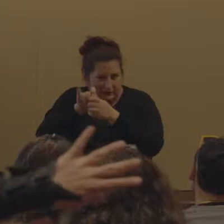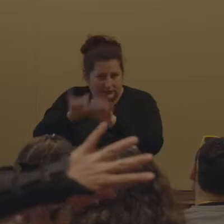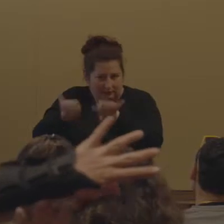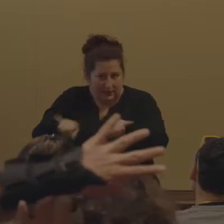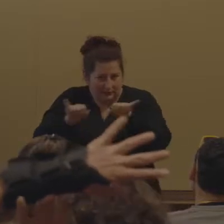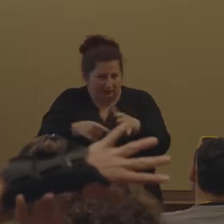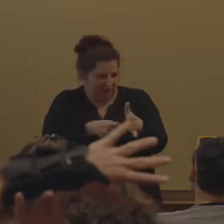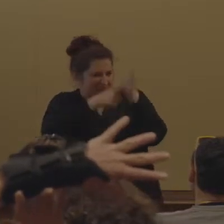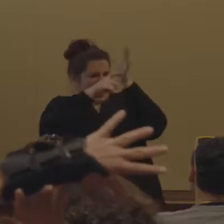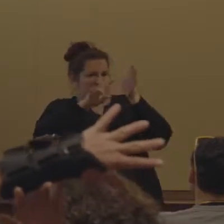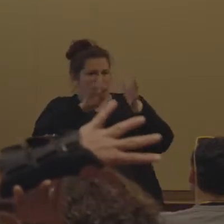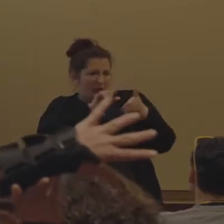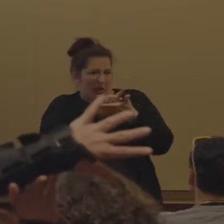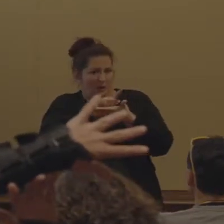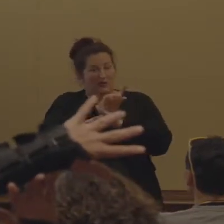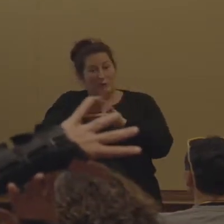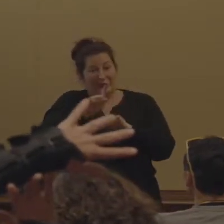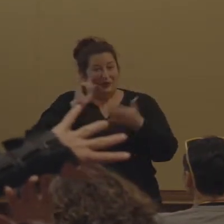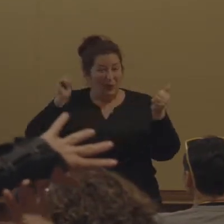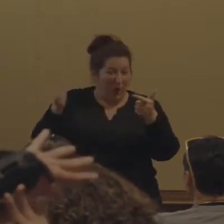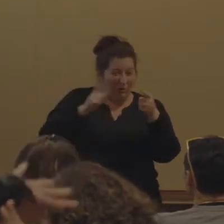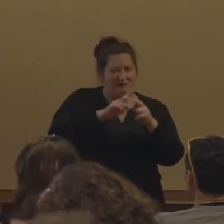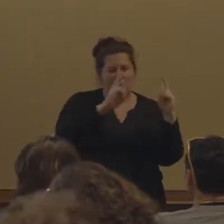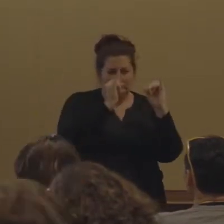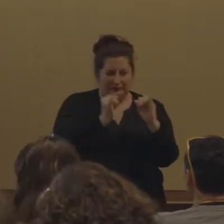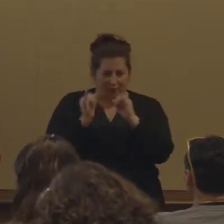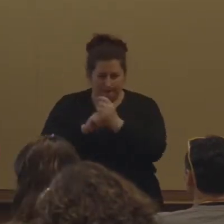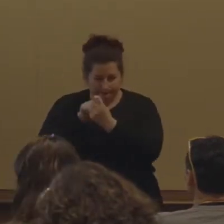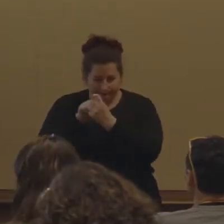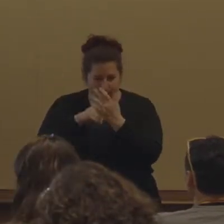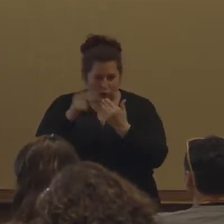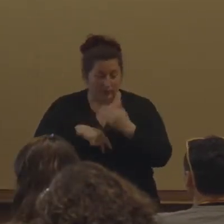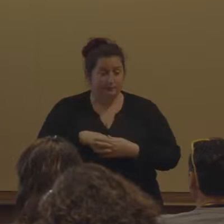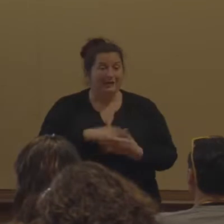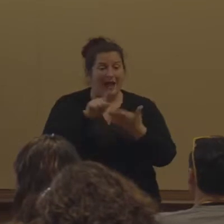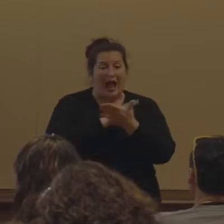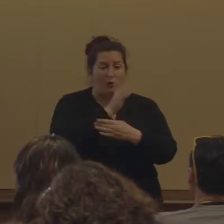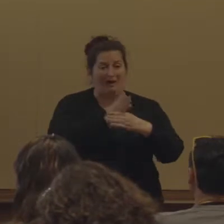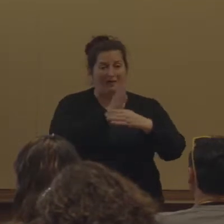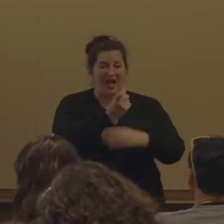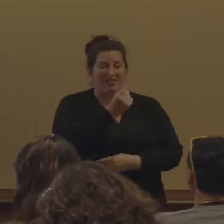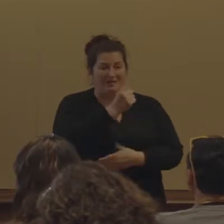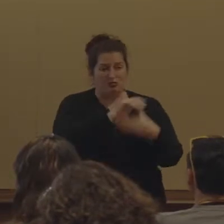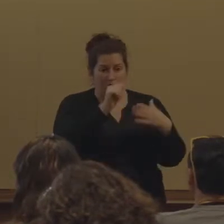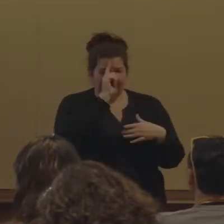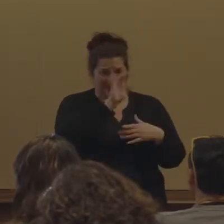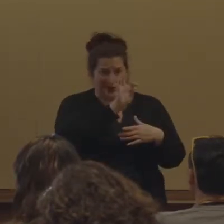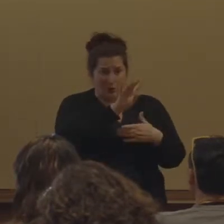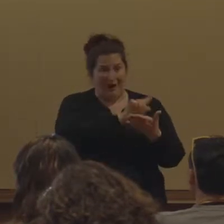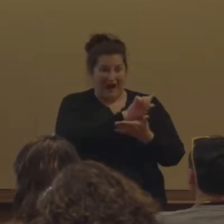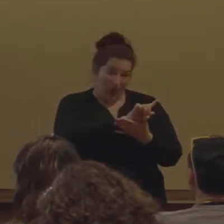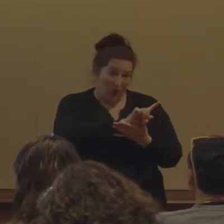must work 40 hours a week, because it's a very individualized program. Our average hourly wages last year was $11.94 an hour, and